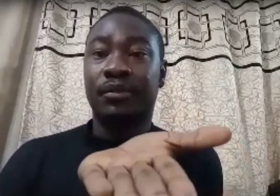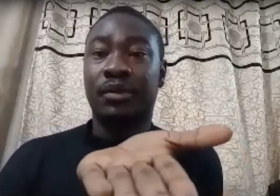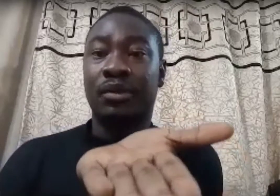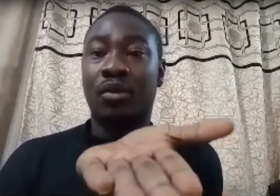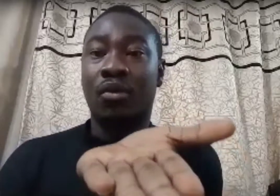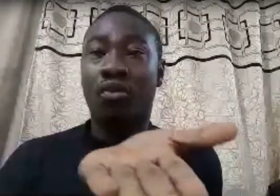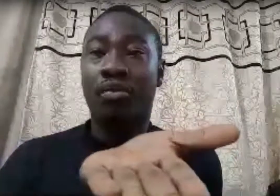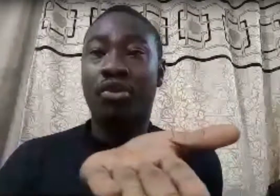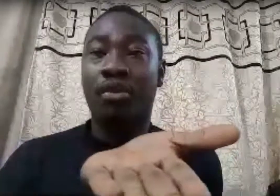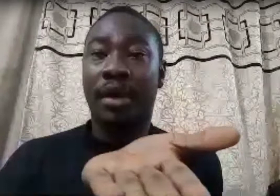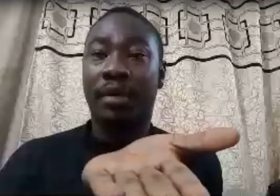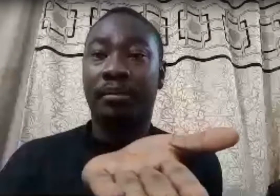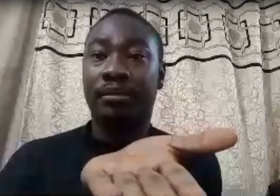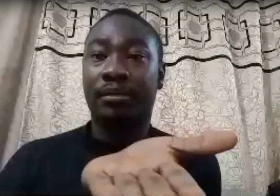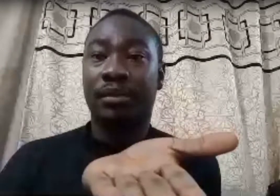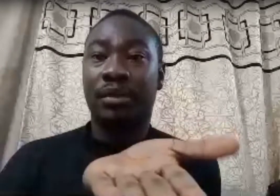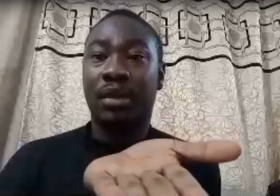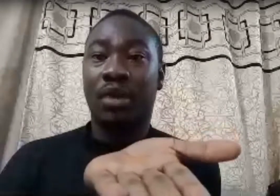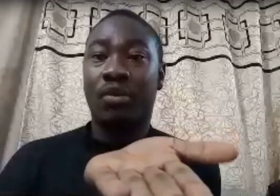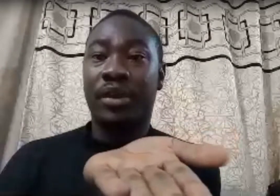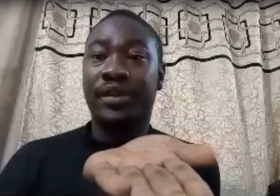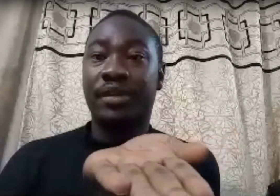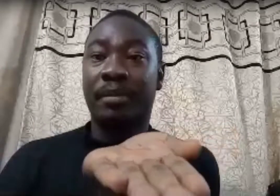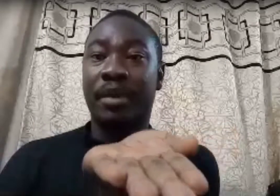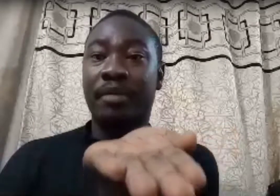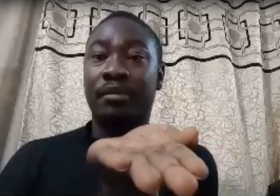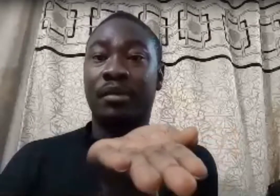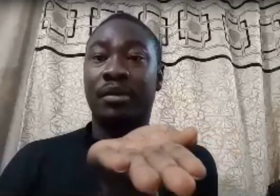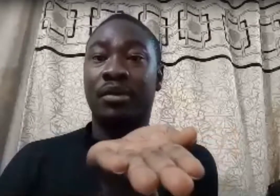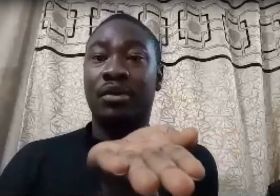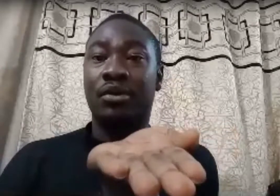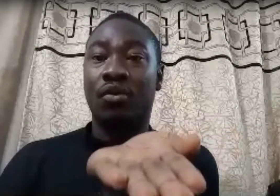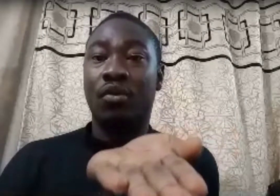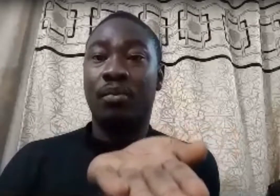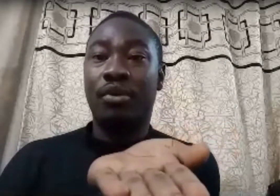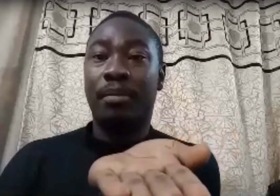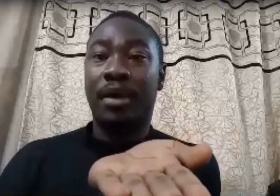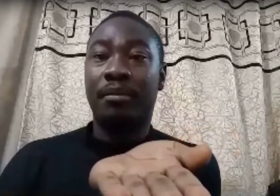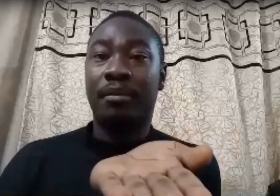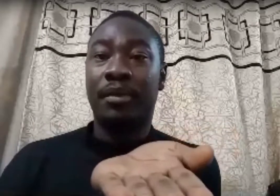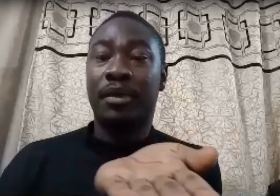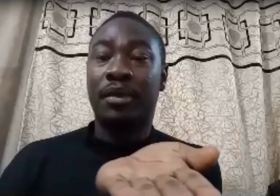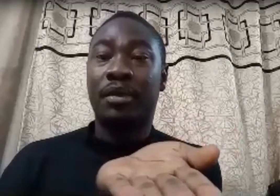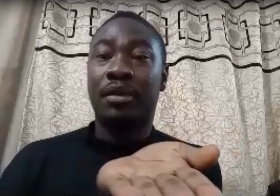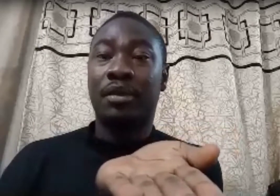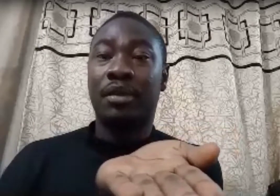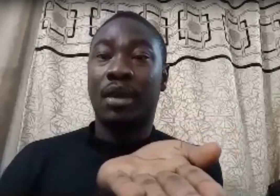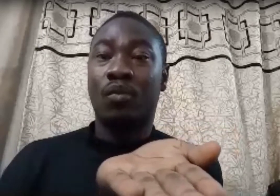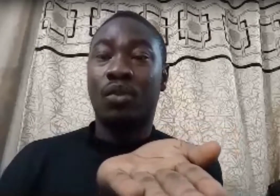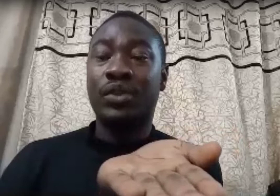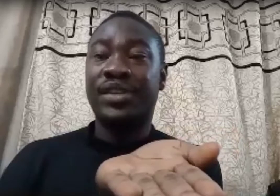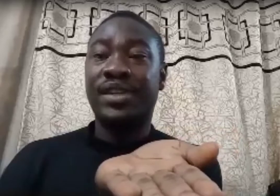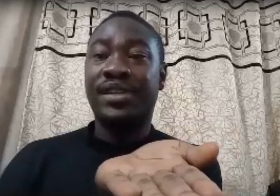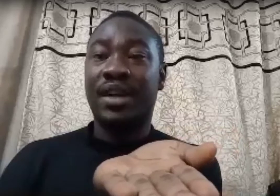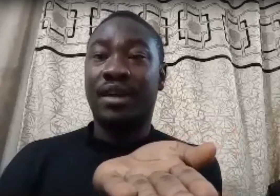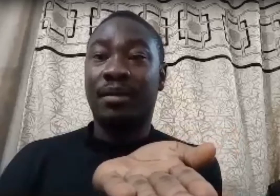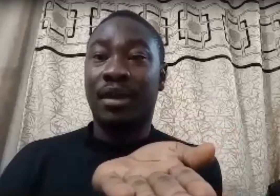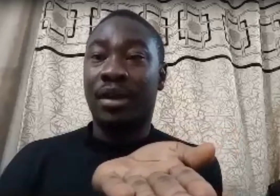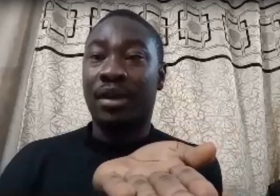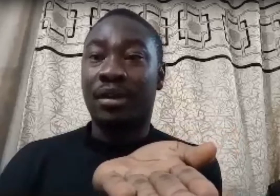see my palm. You open your palm. Then what's your T sign again? You learned A to Z last week.